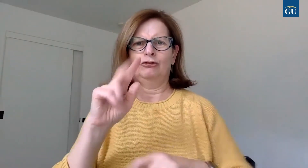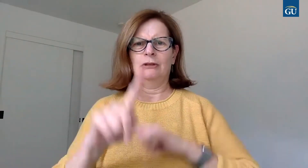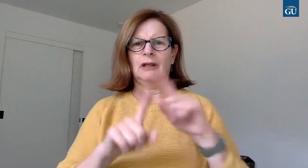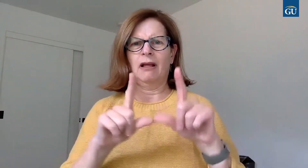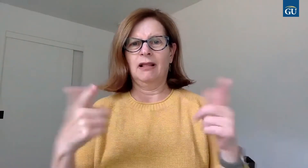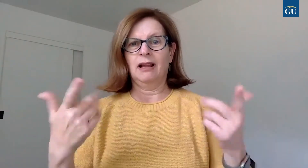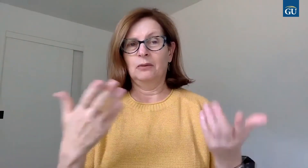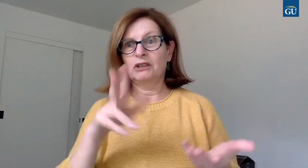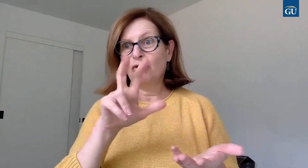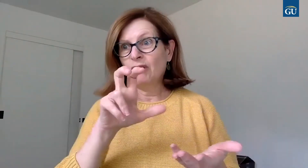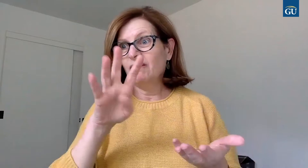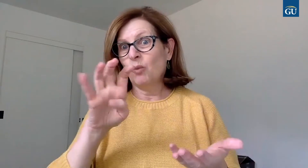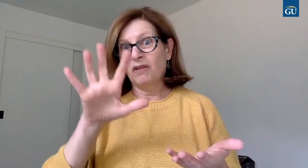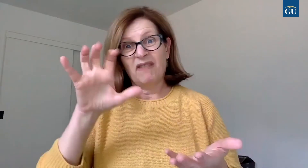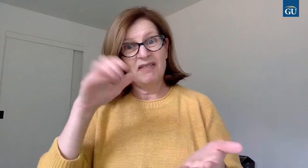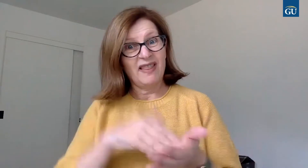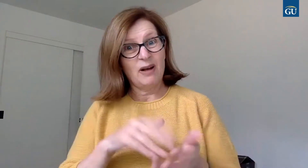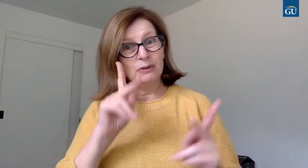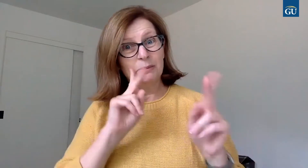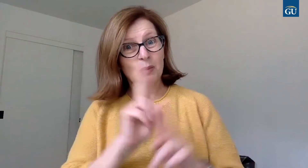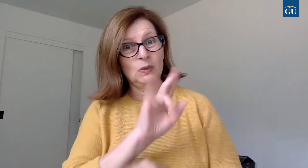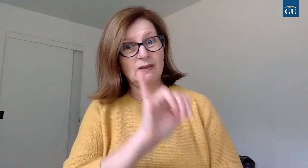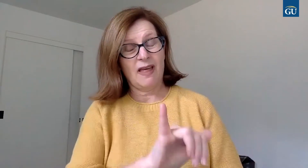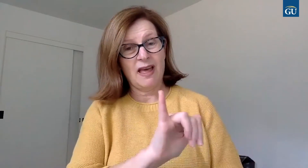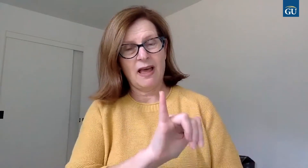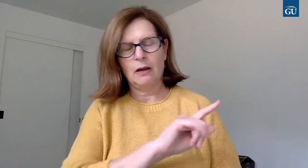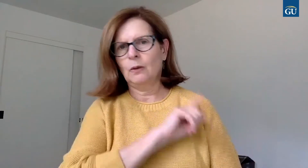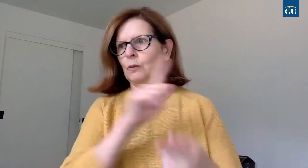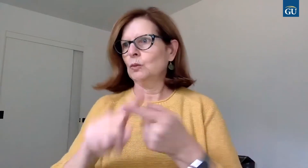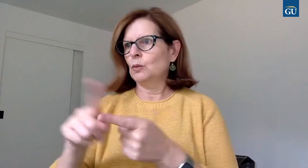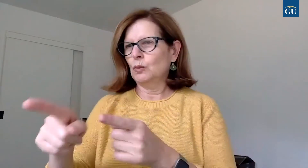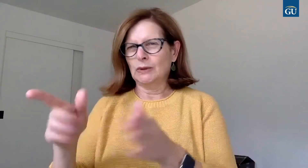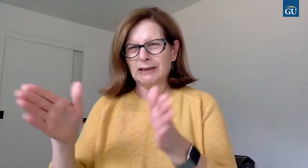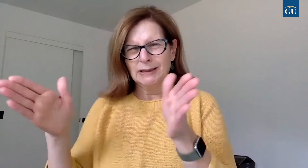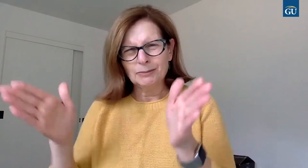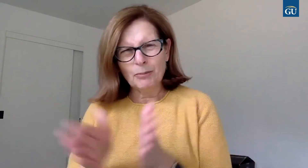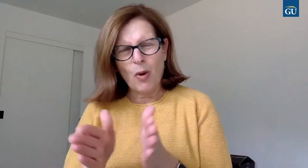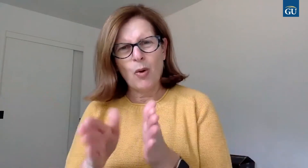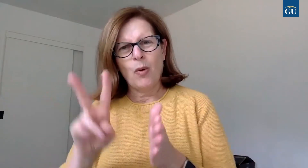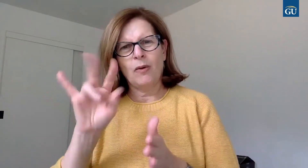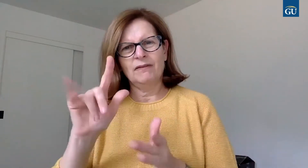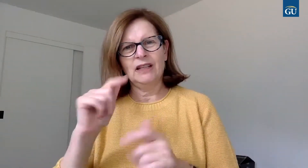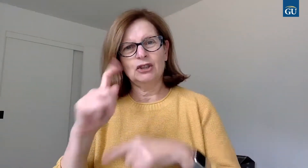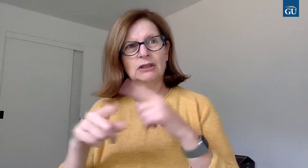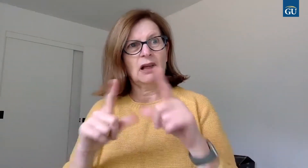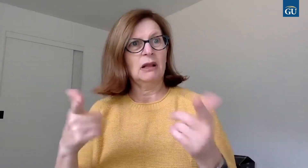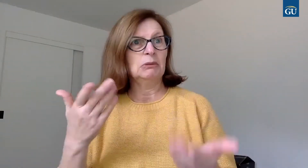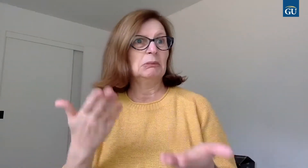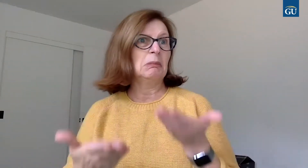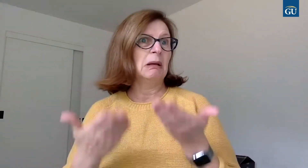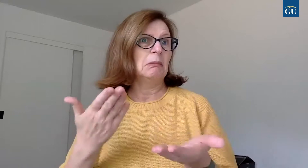well. That made me realize my work went from a major SIG language that over 3,